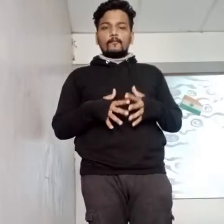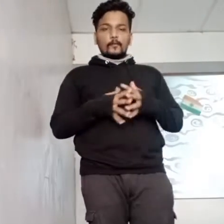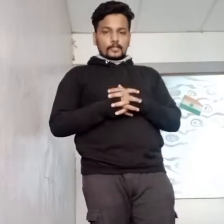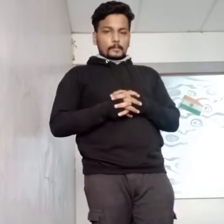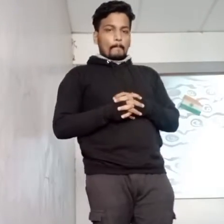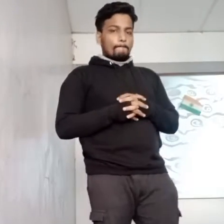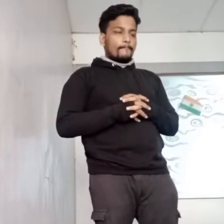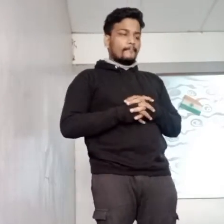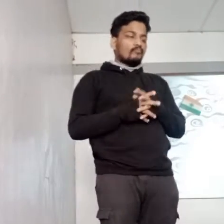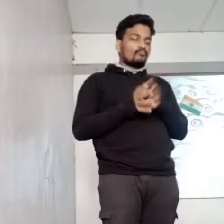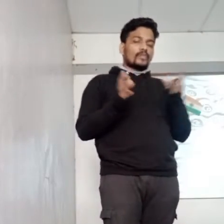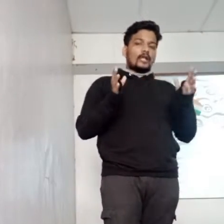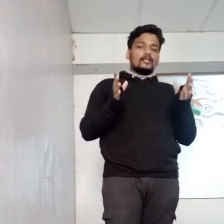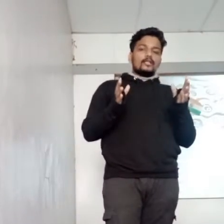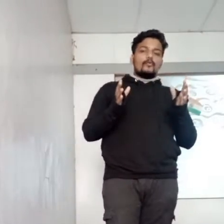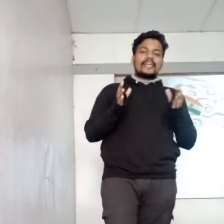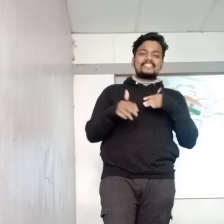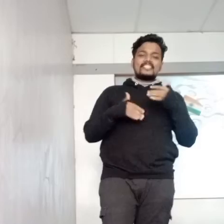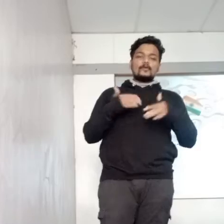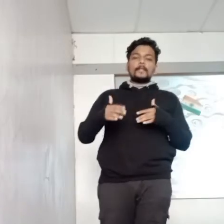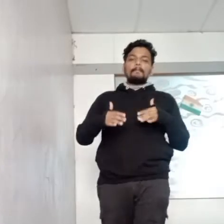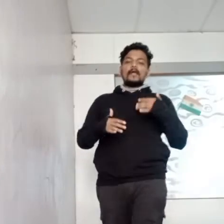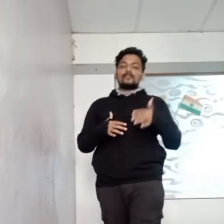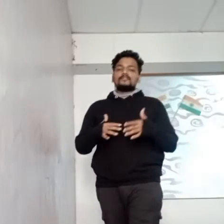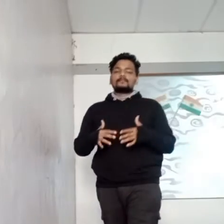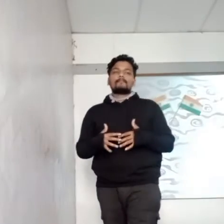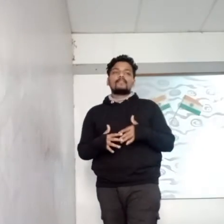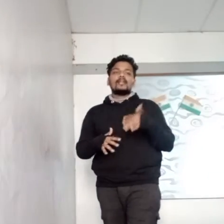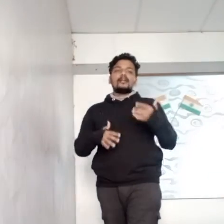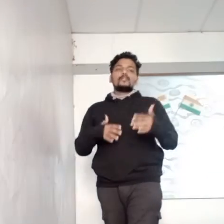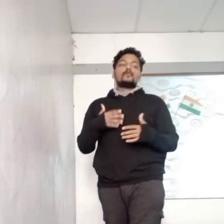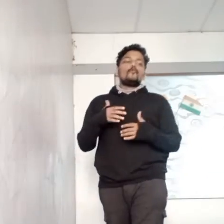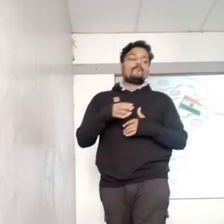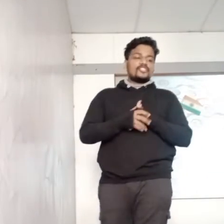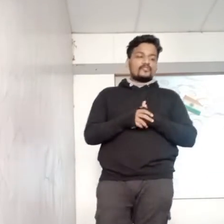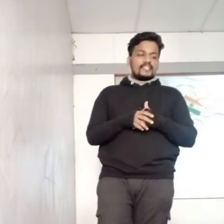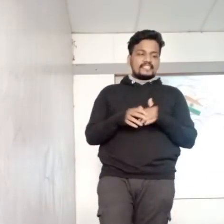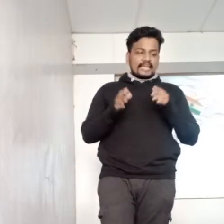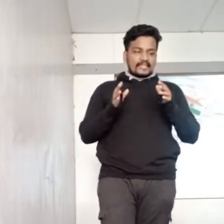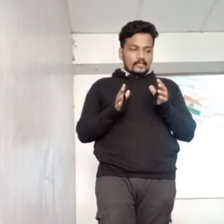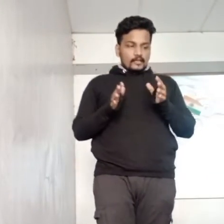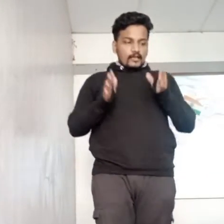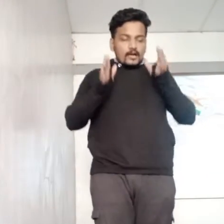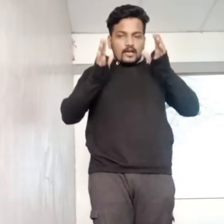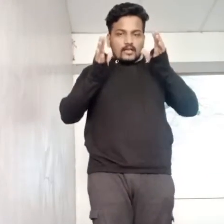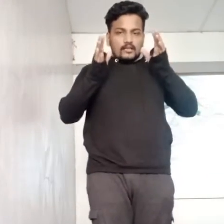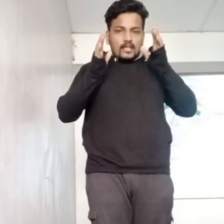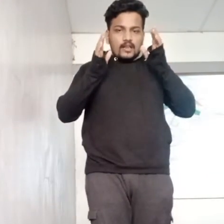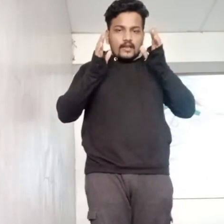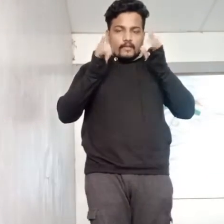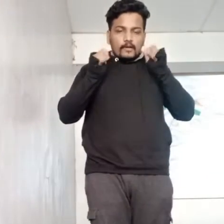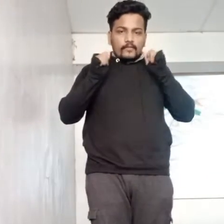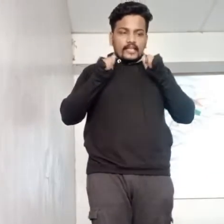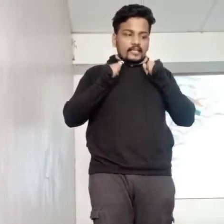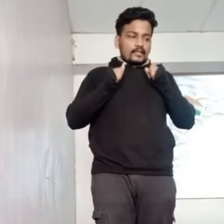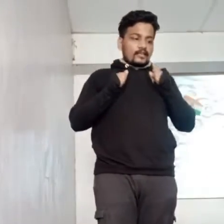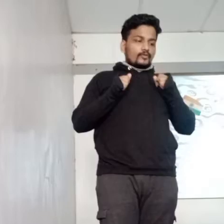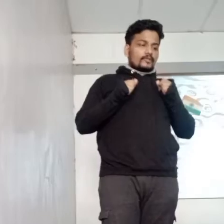pools. We can see one by one. So first one is that we are you